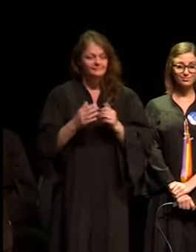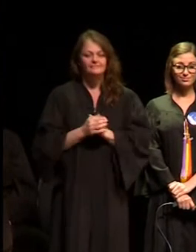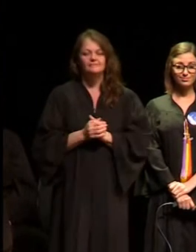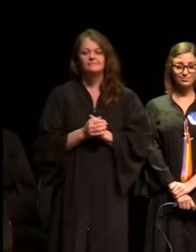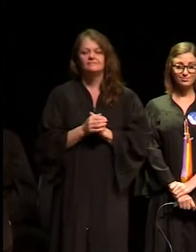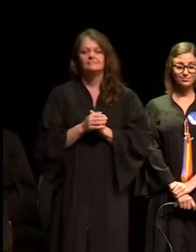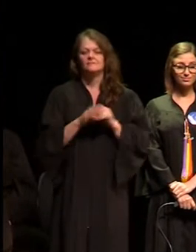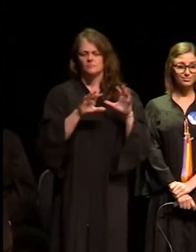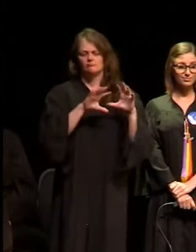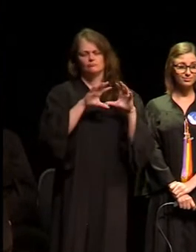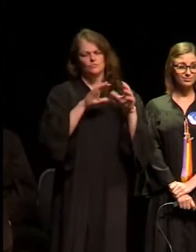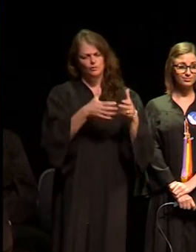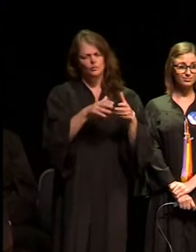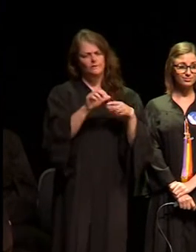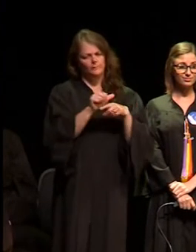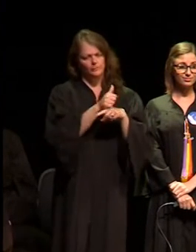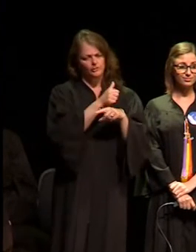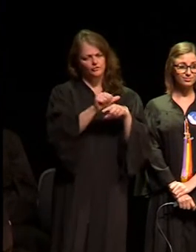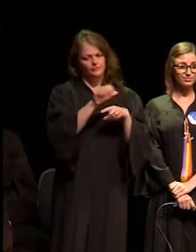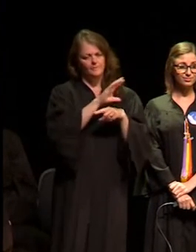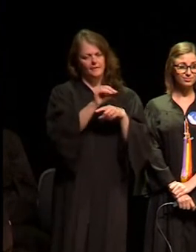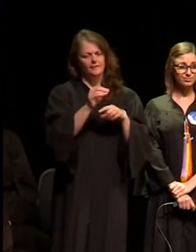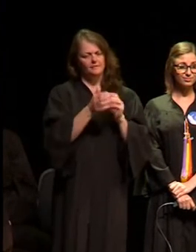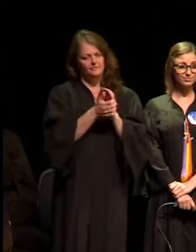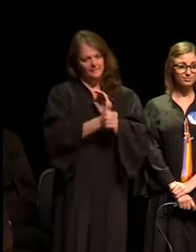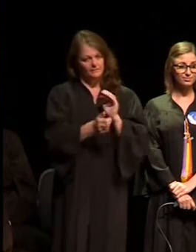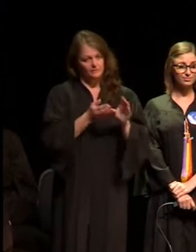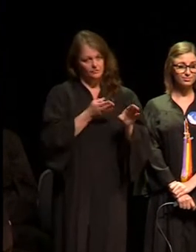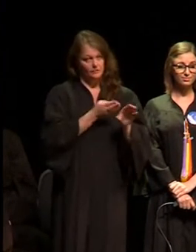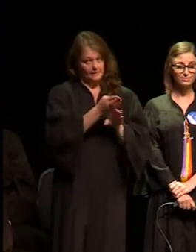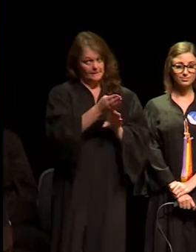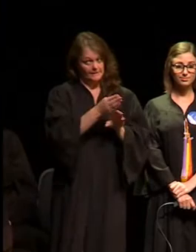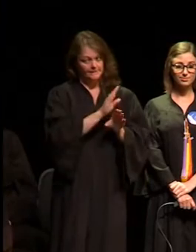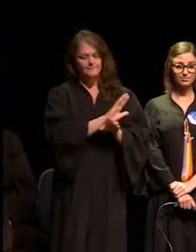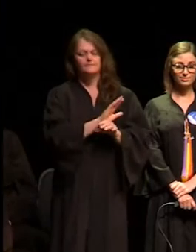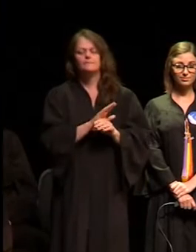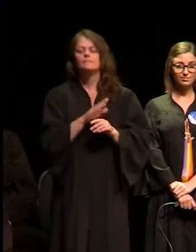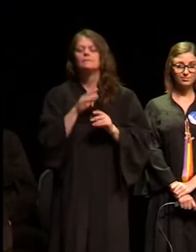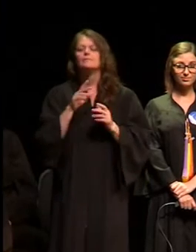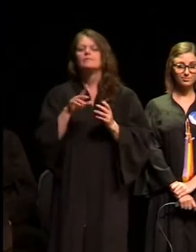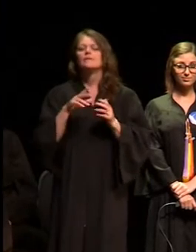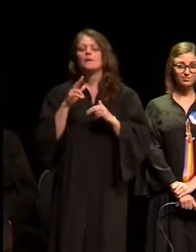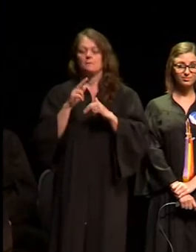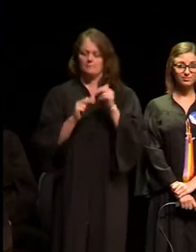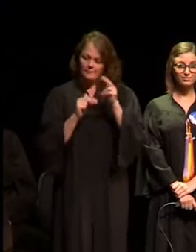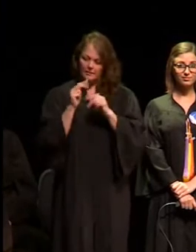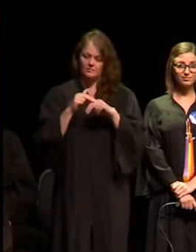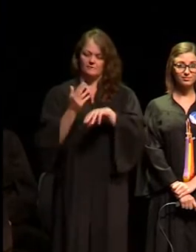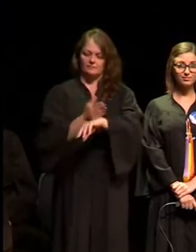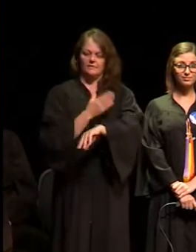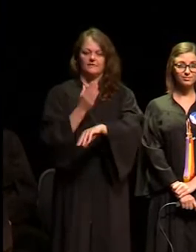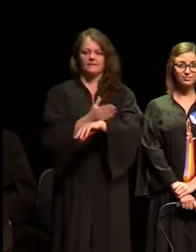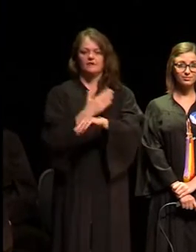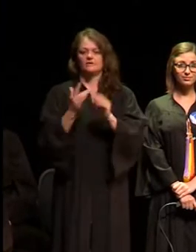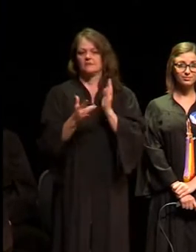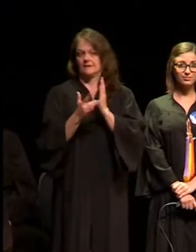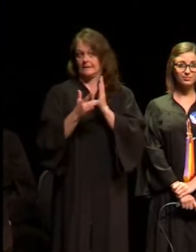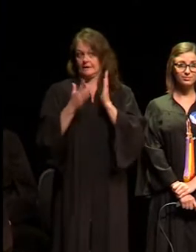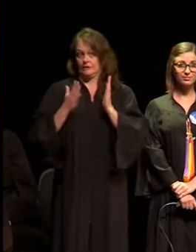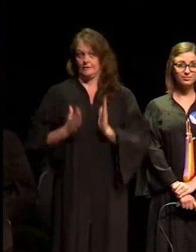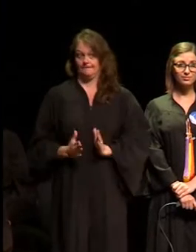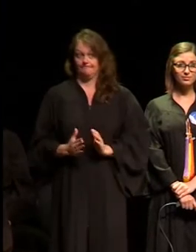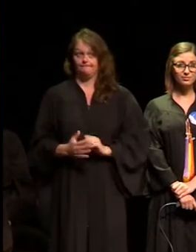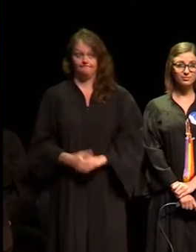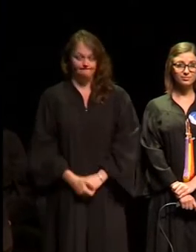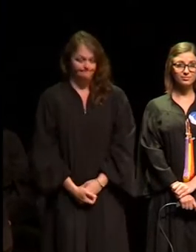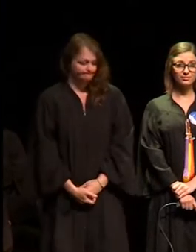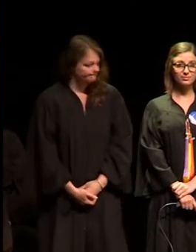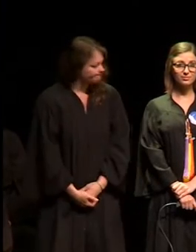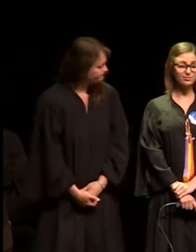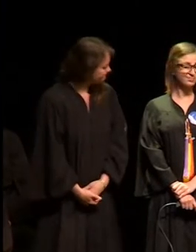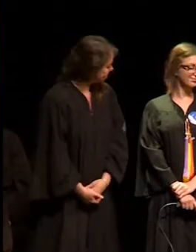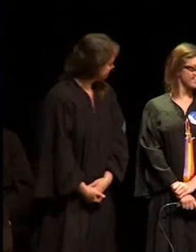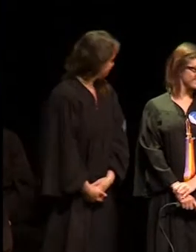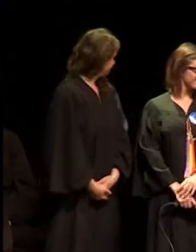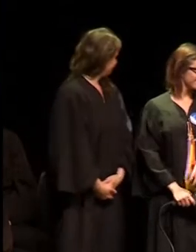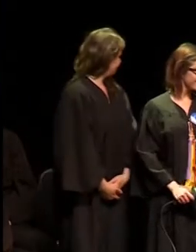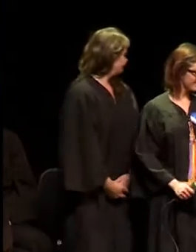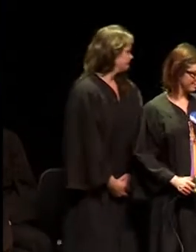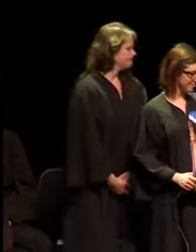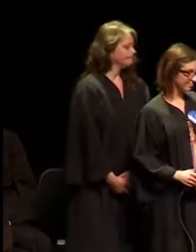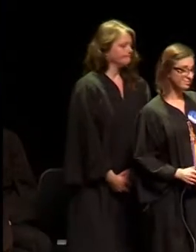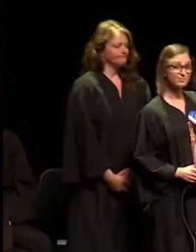School of Apprenticeship and Skills Trades Building Renovation Technician Program. André Philippe